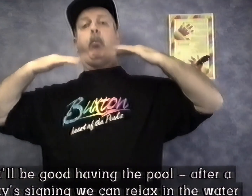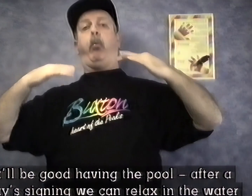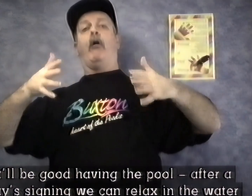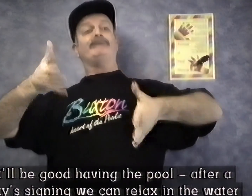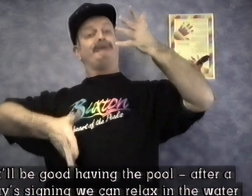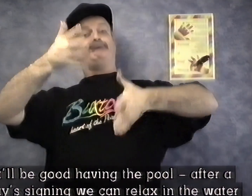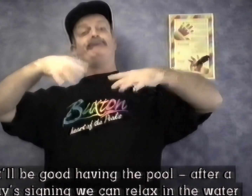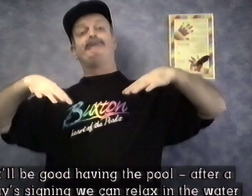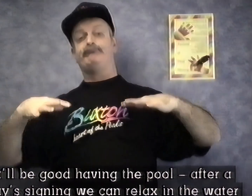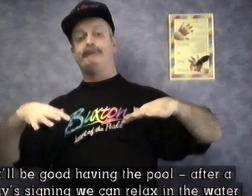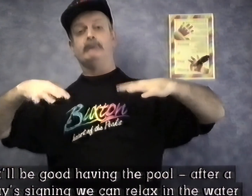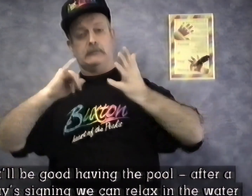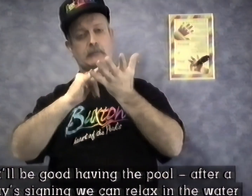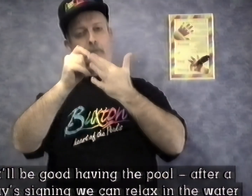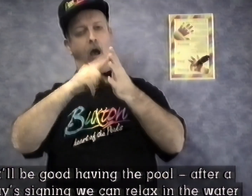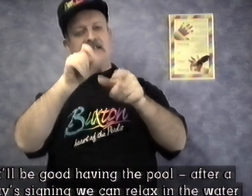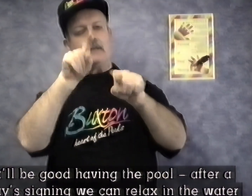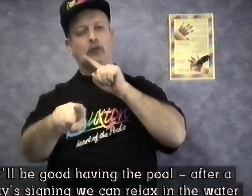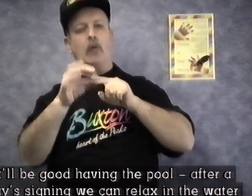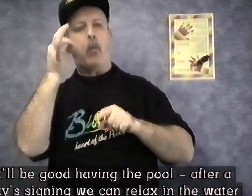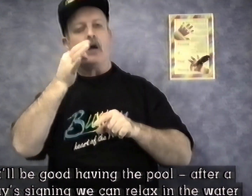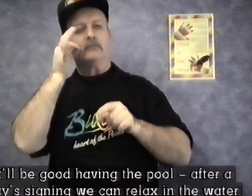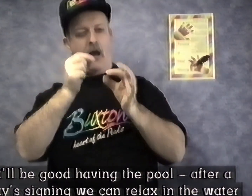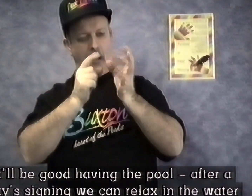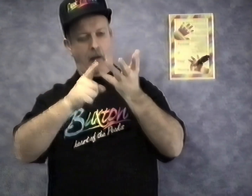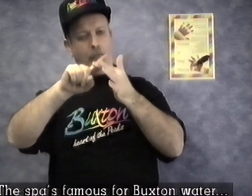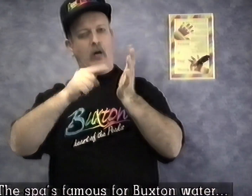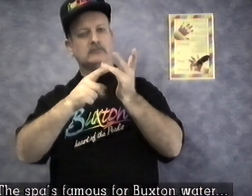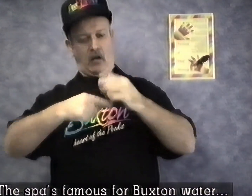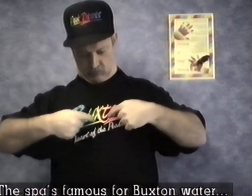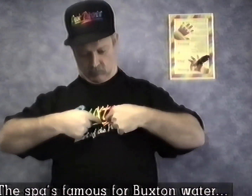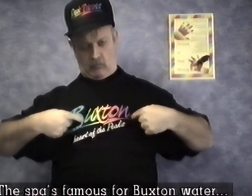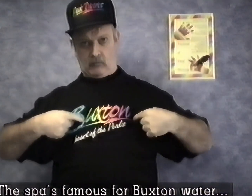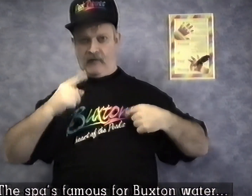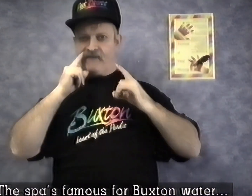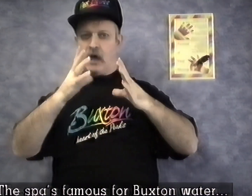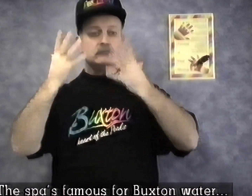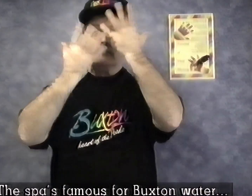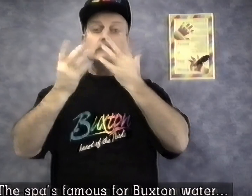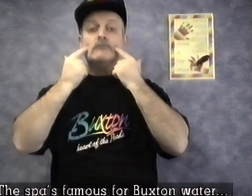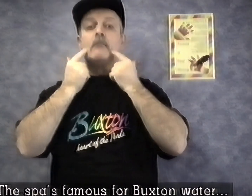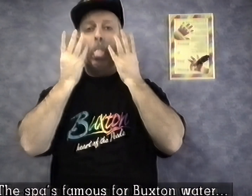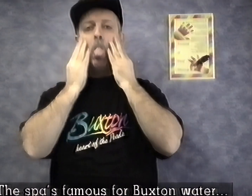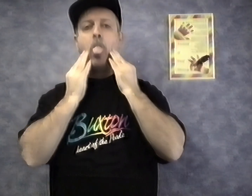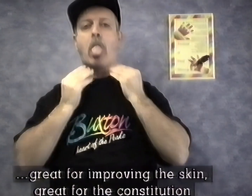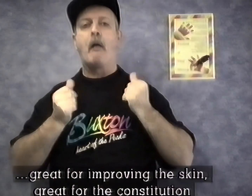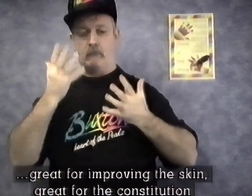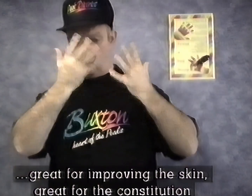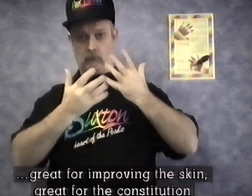signing, we can soothe our limbs relaxing in the water. Now, the spa is famous for its Buxton water, great for improving